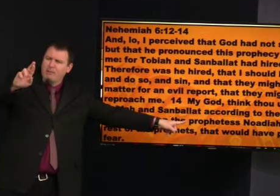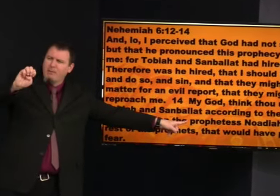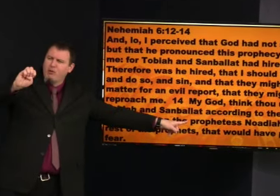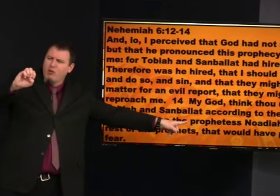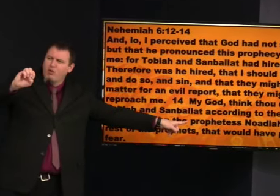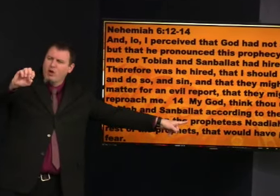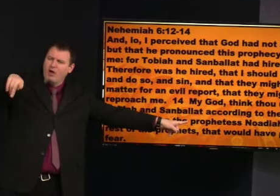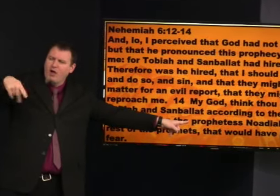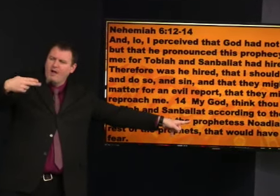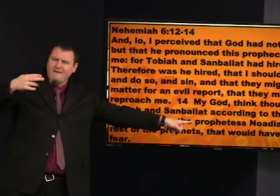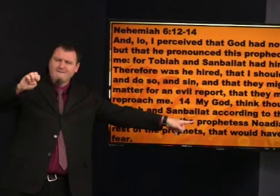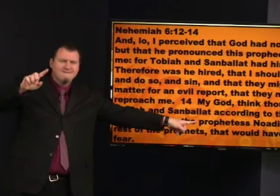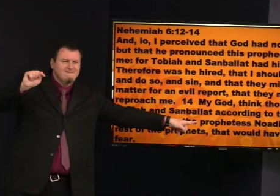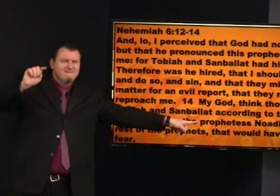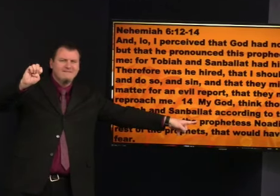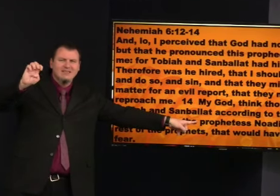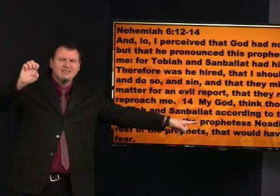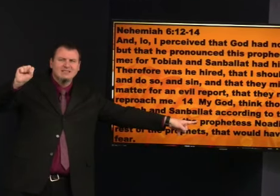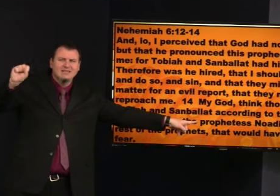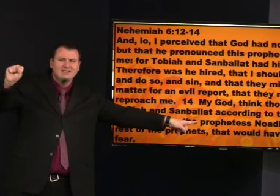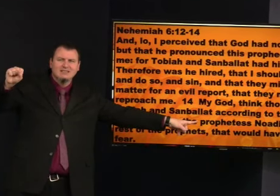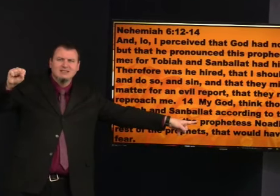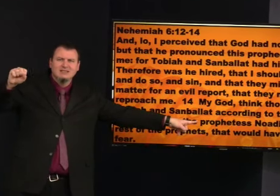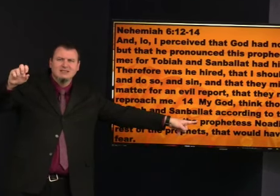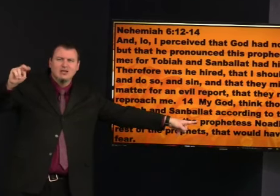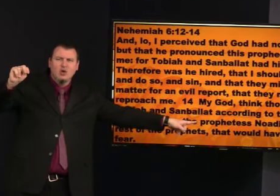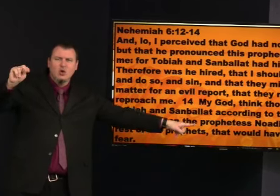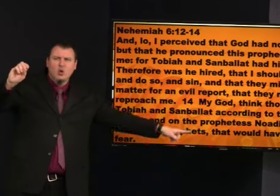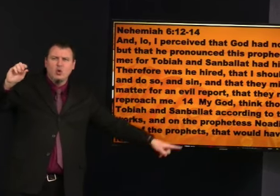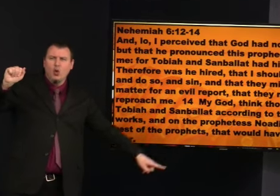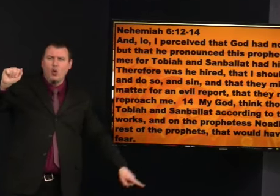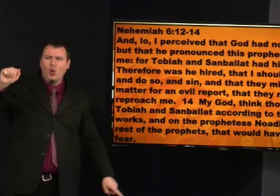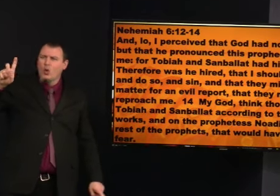This is very interesting here. The prophetess,